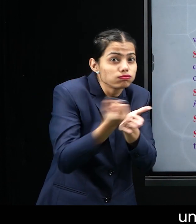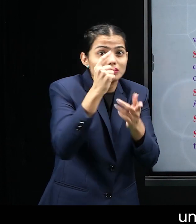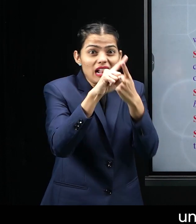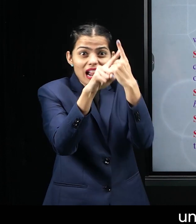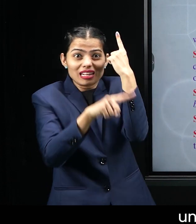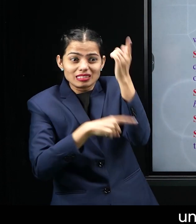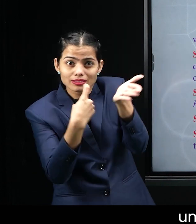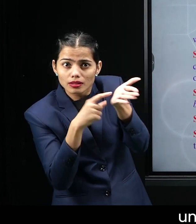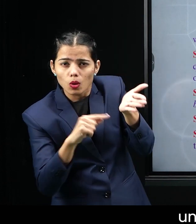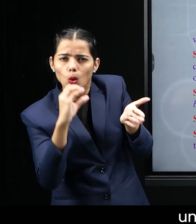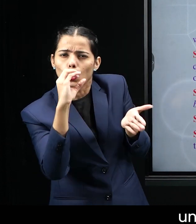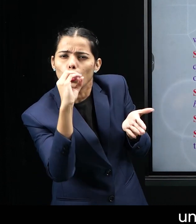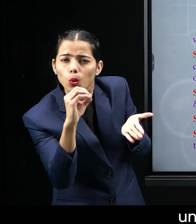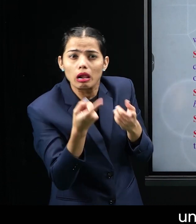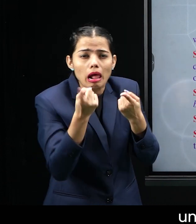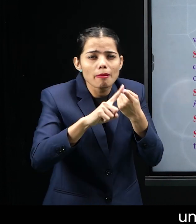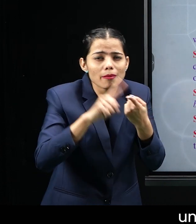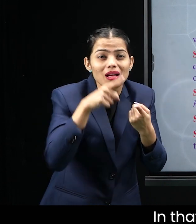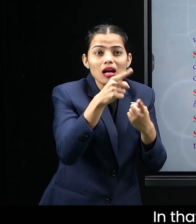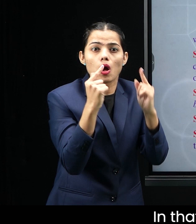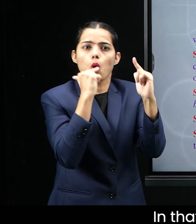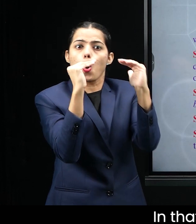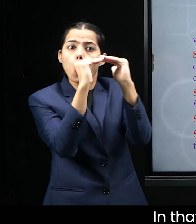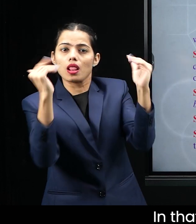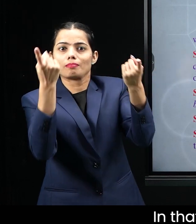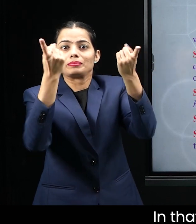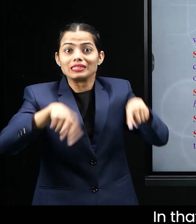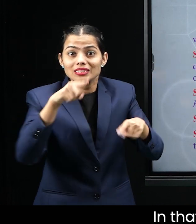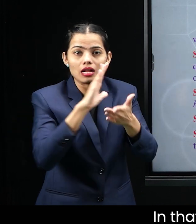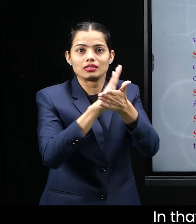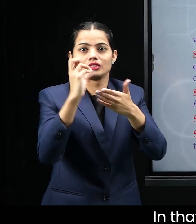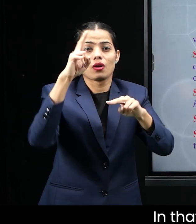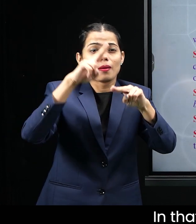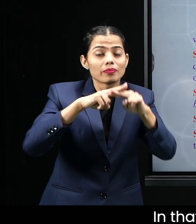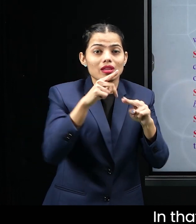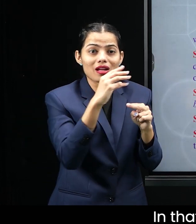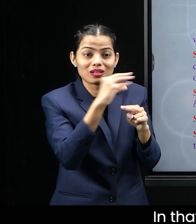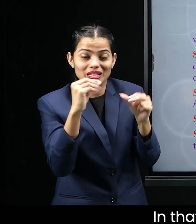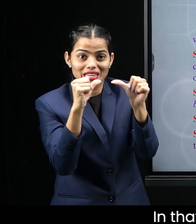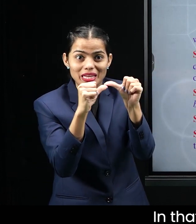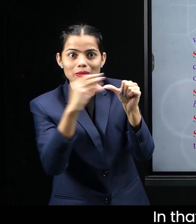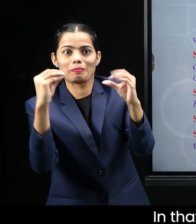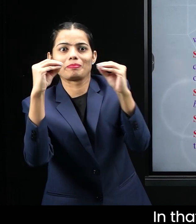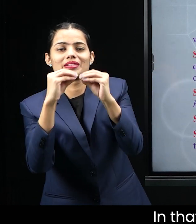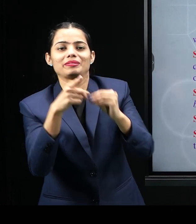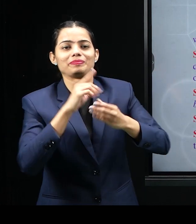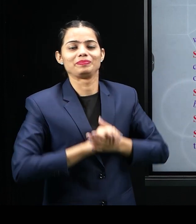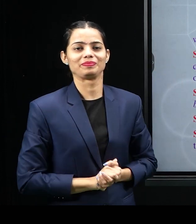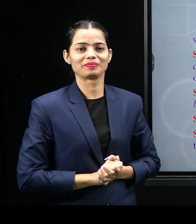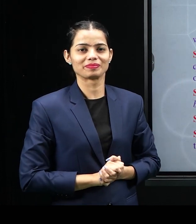until we get the remainder 0. In that case, the corresponding divisor is the HCF